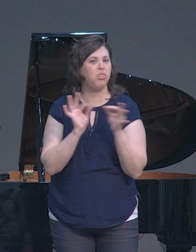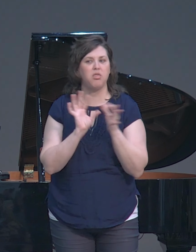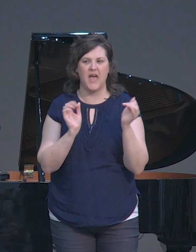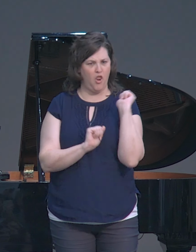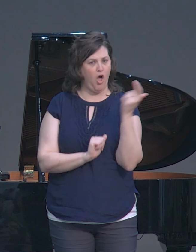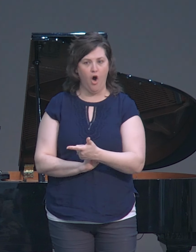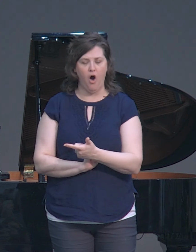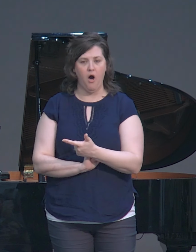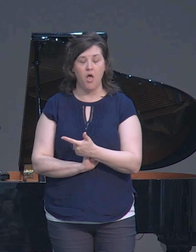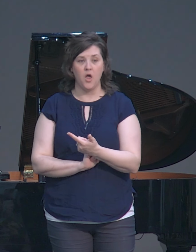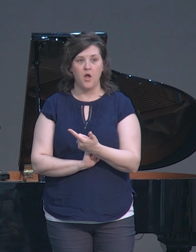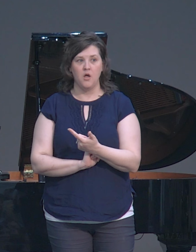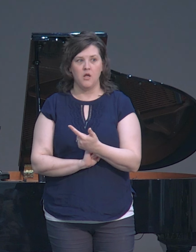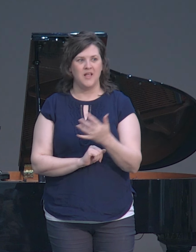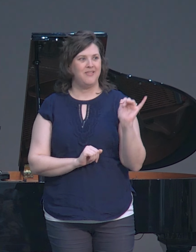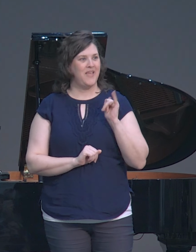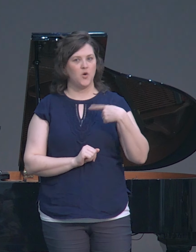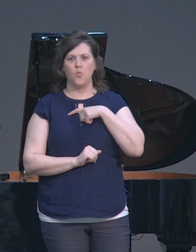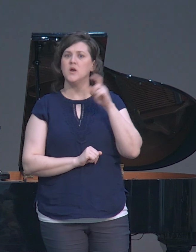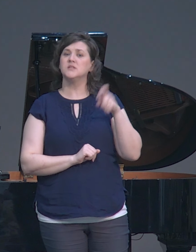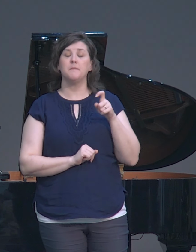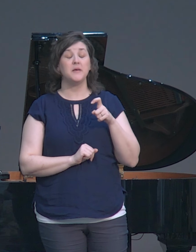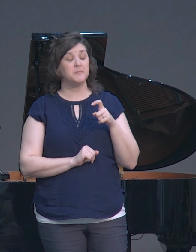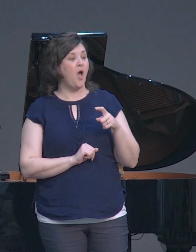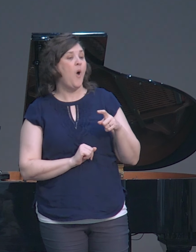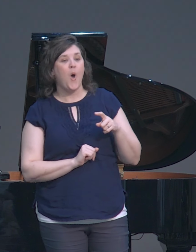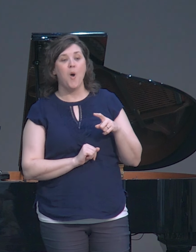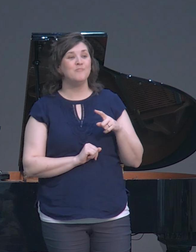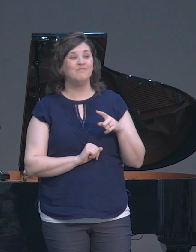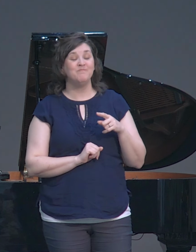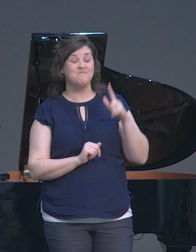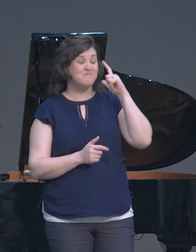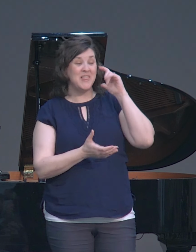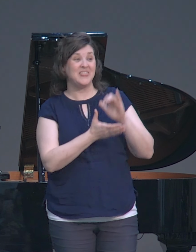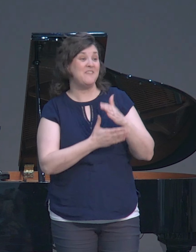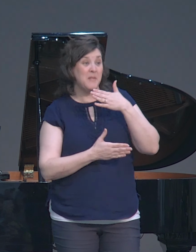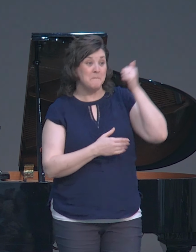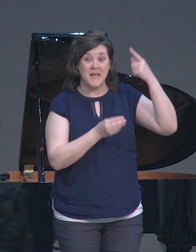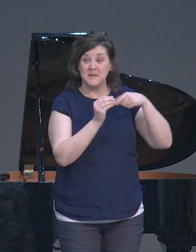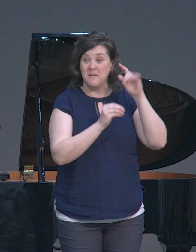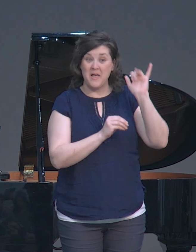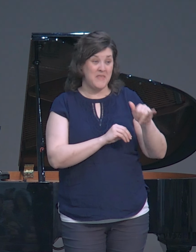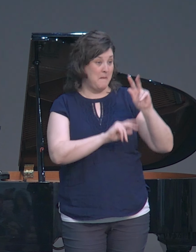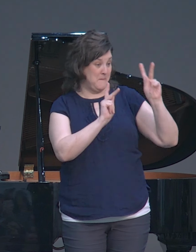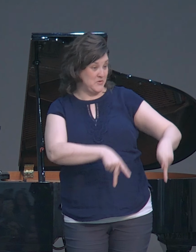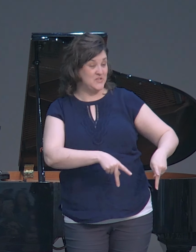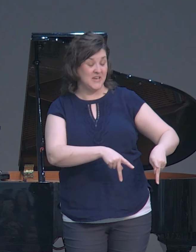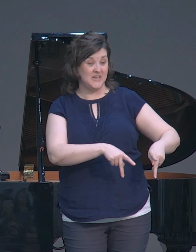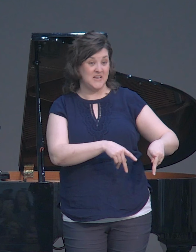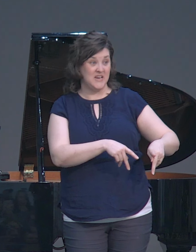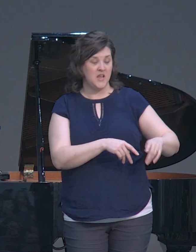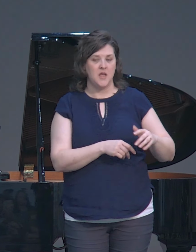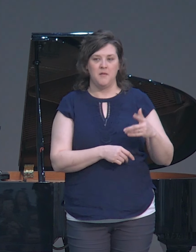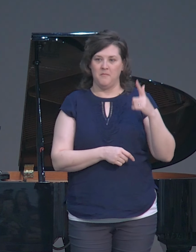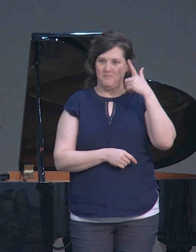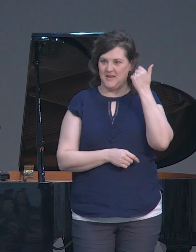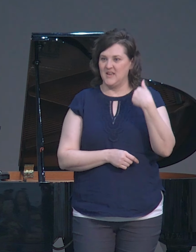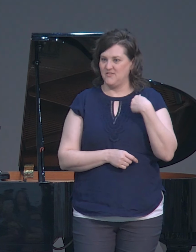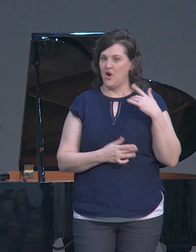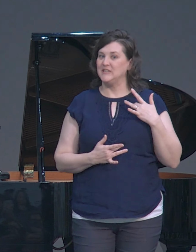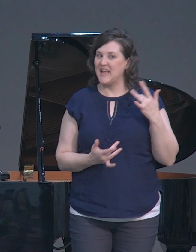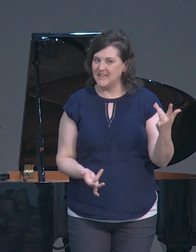As if we're just supposed to look at everyone through rose-colored glasses. And because of our tendency to think that